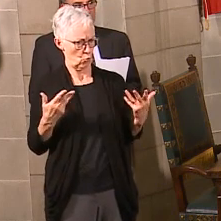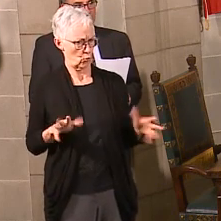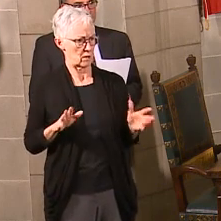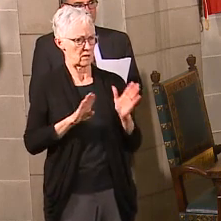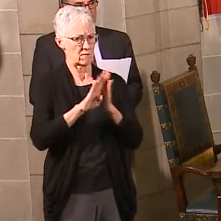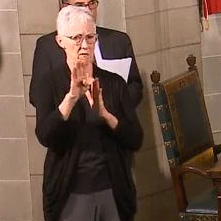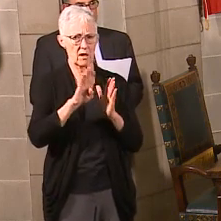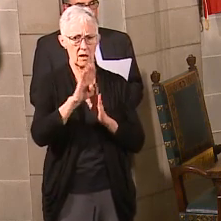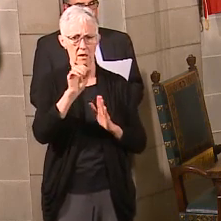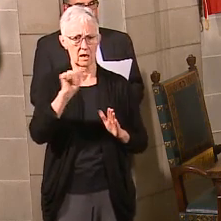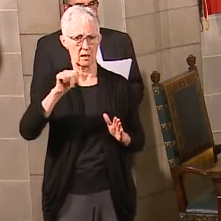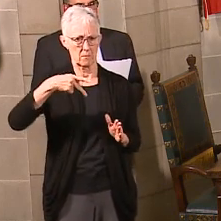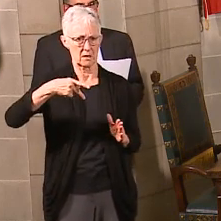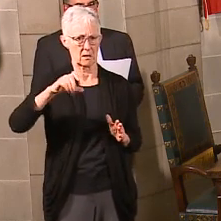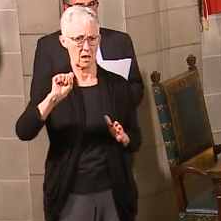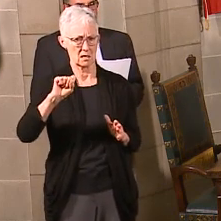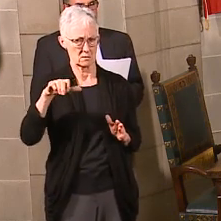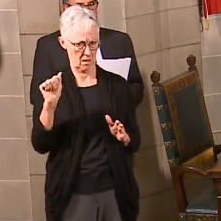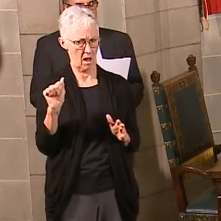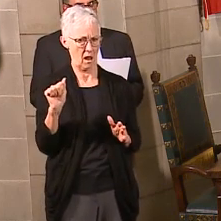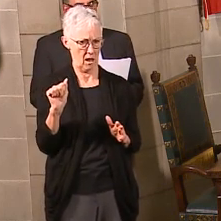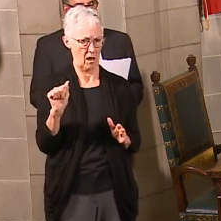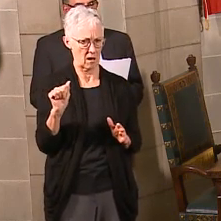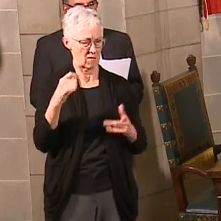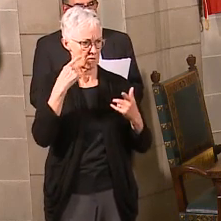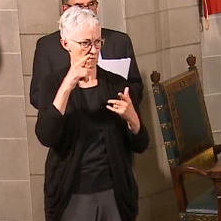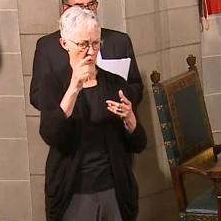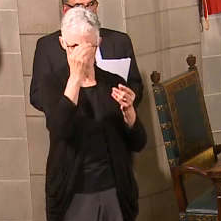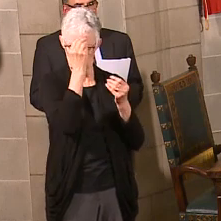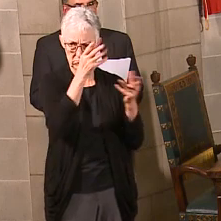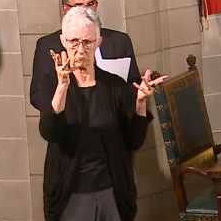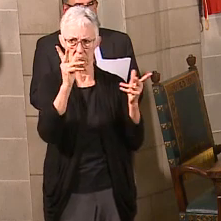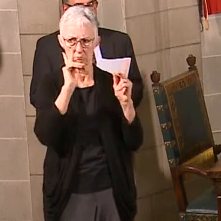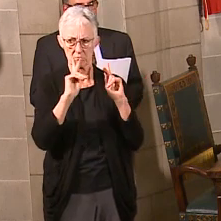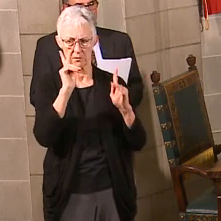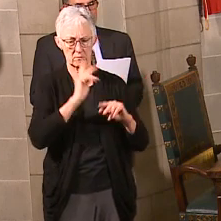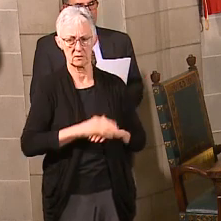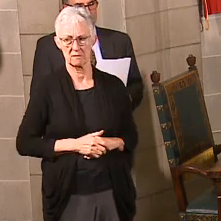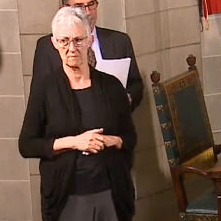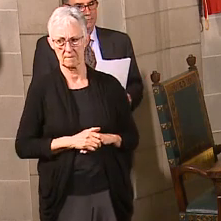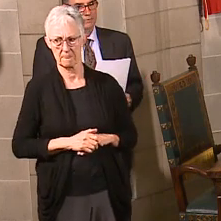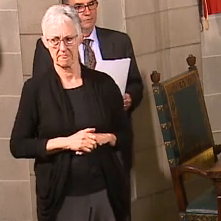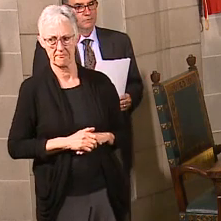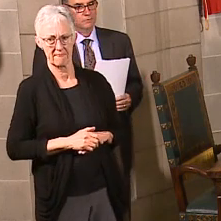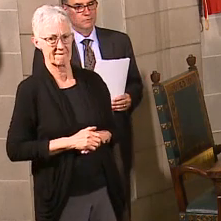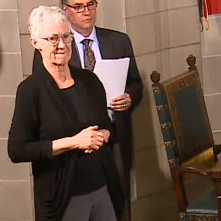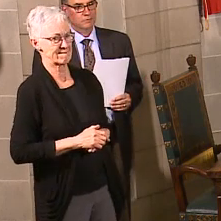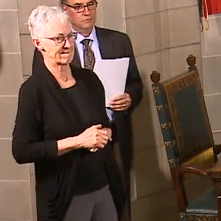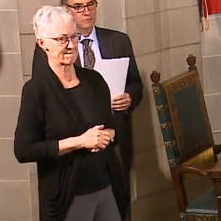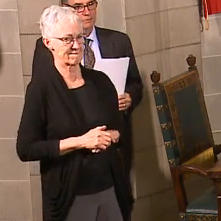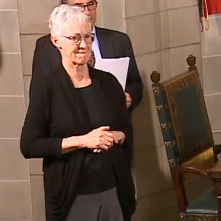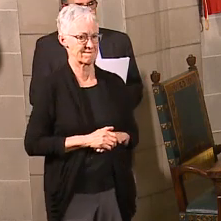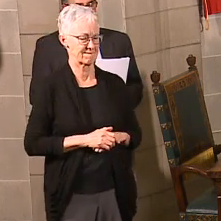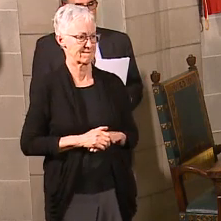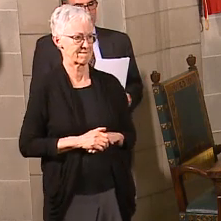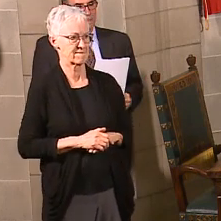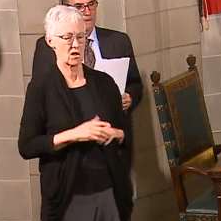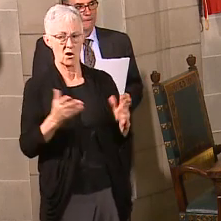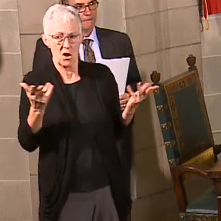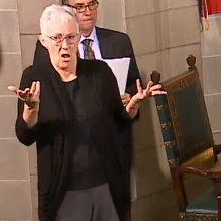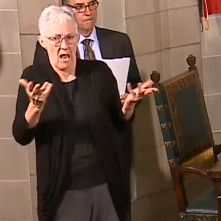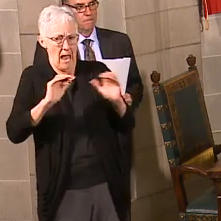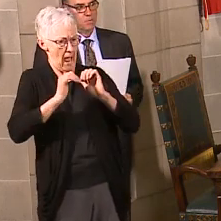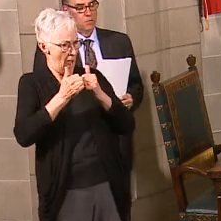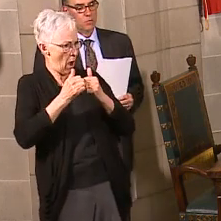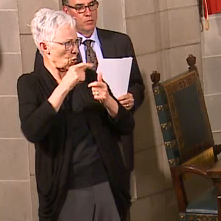and you guys could play it. That would be great, if you're not already. What platforms are being used to get these messages across? Again, we're using a